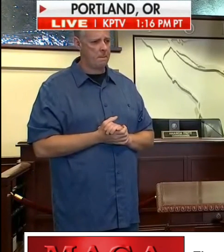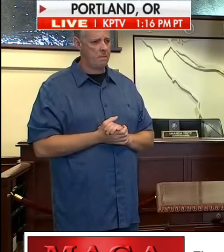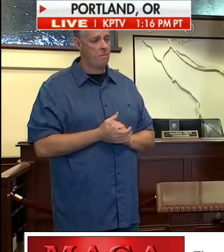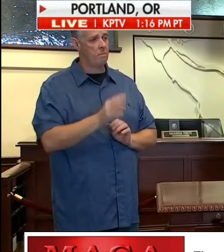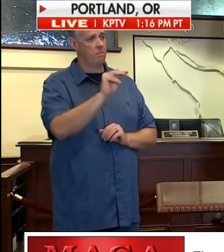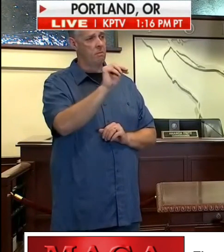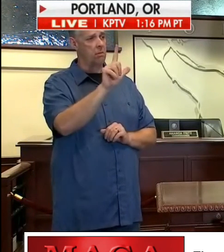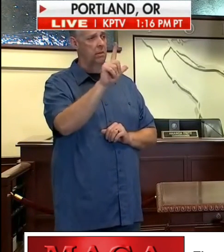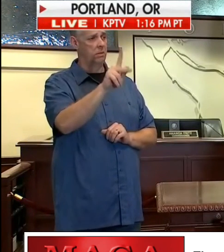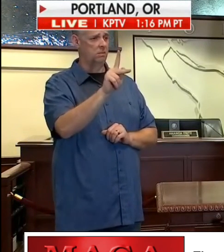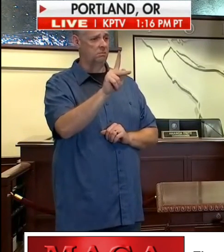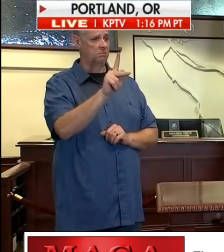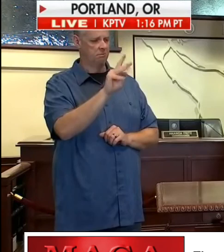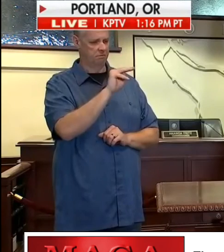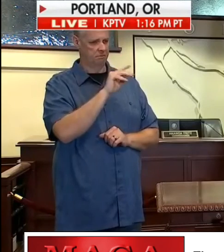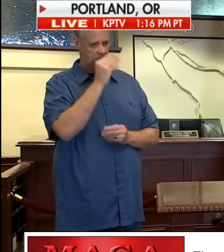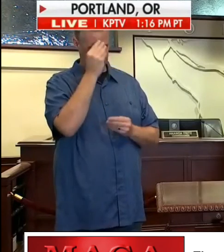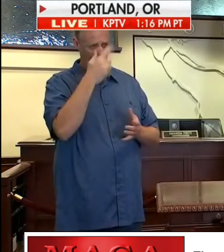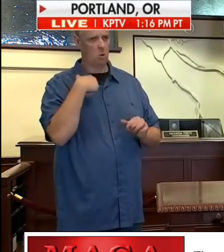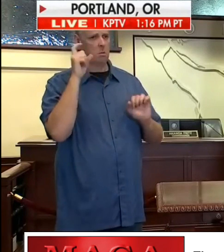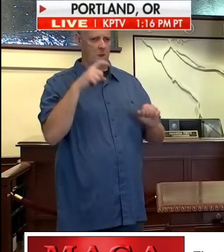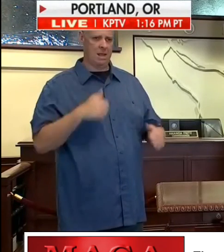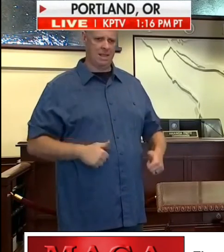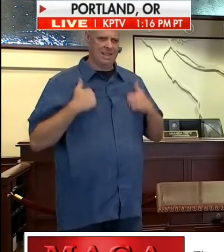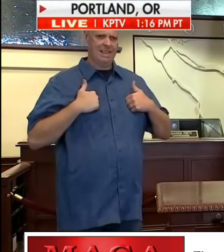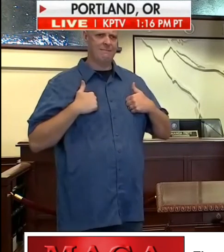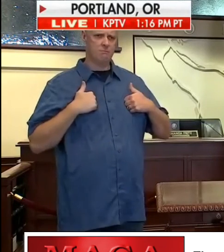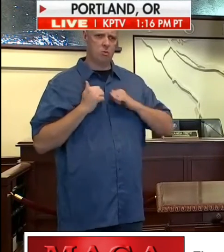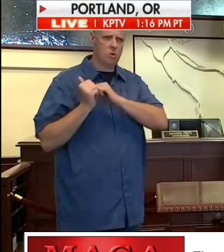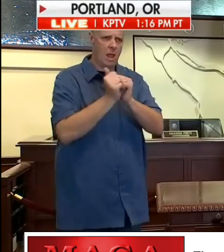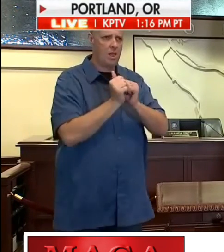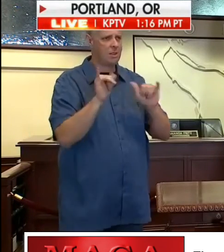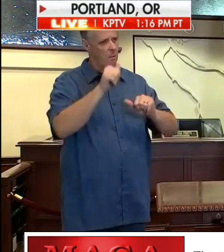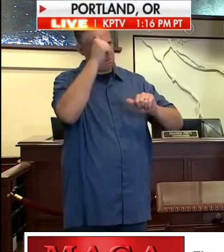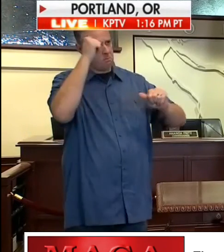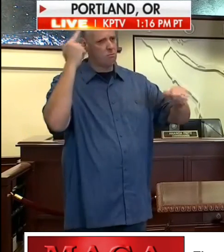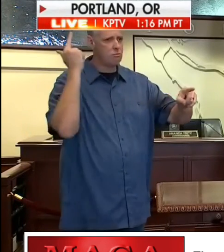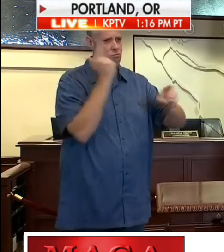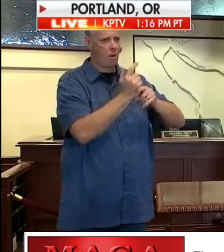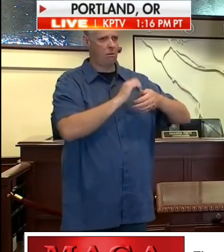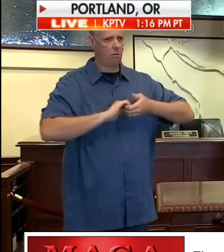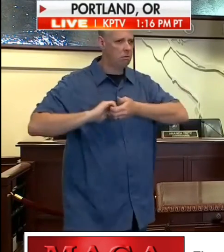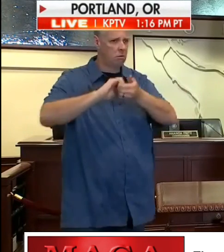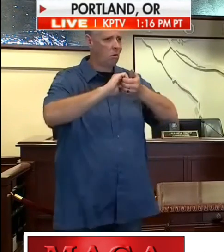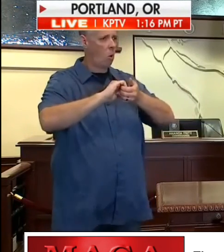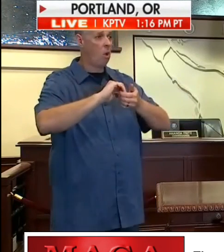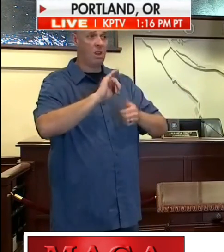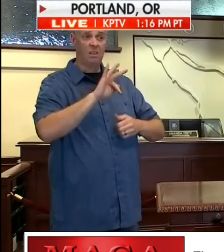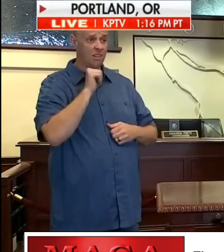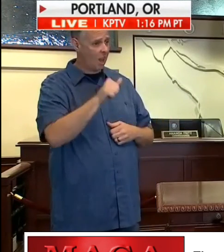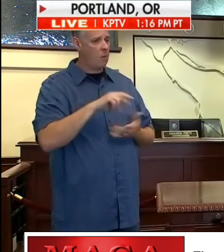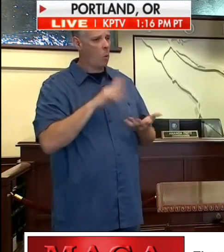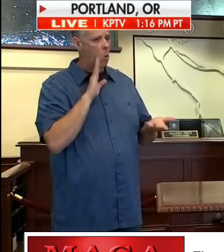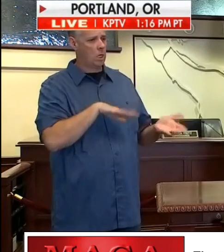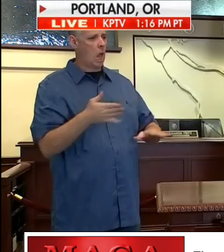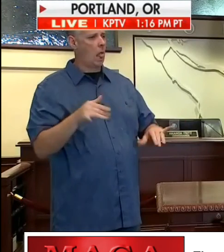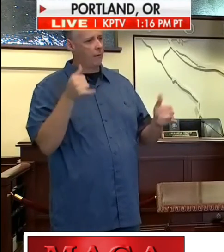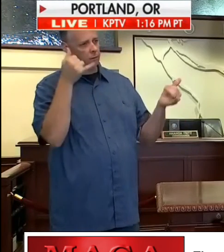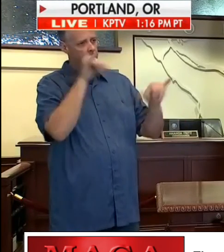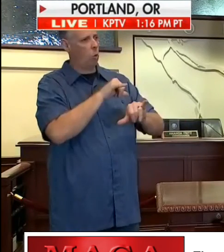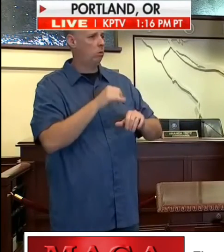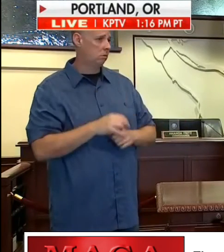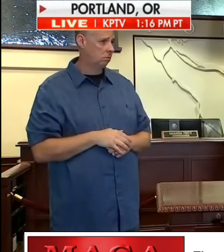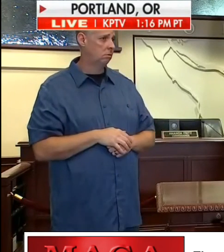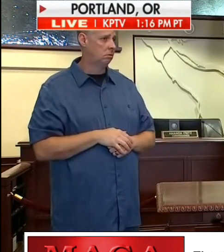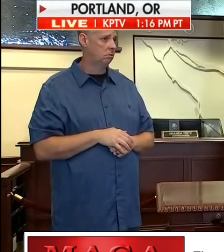Martin Luther King said, "We must learn to live together as brothers or perish together as fools." Those words